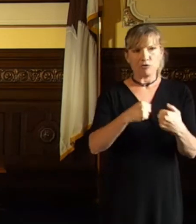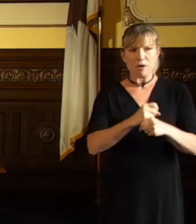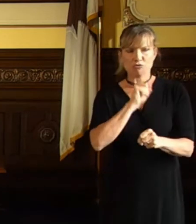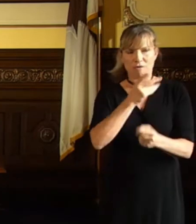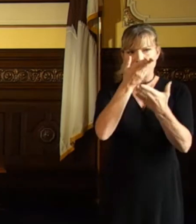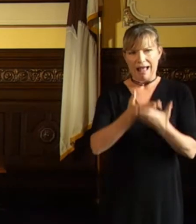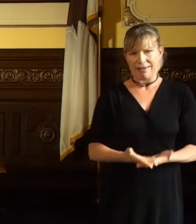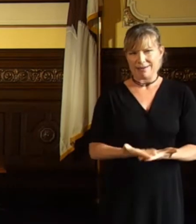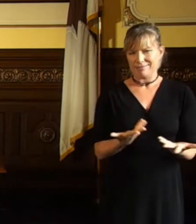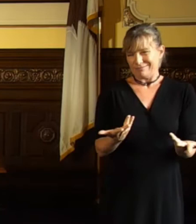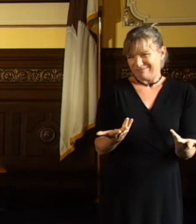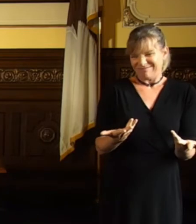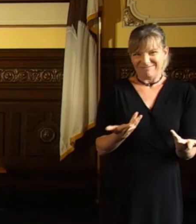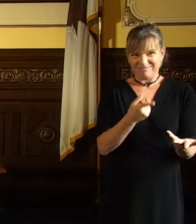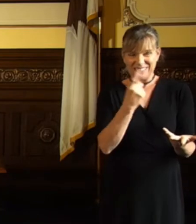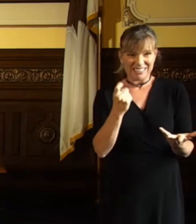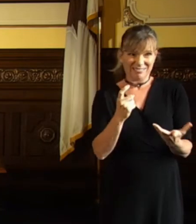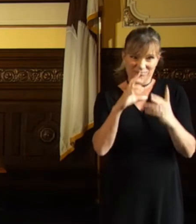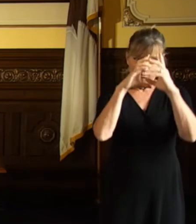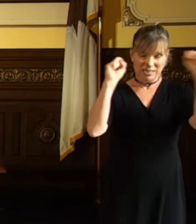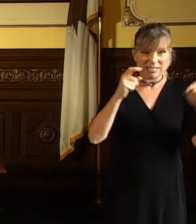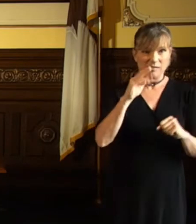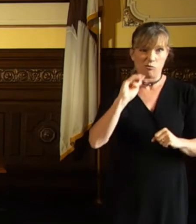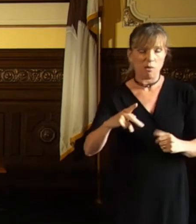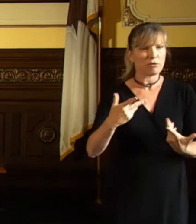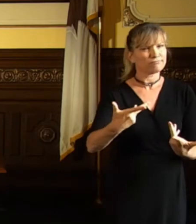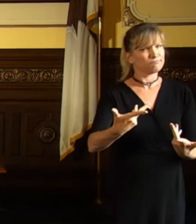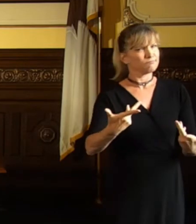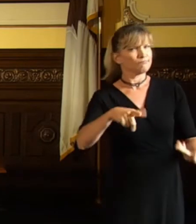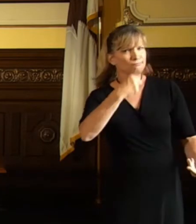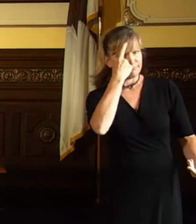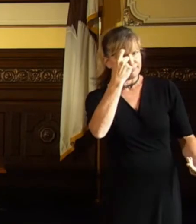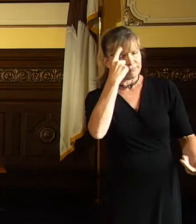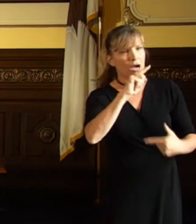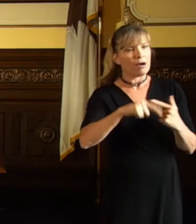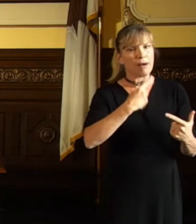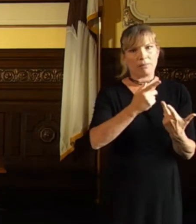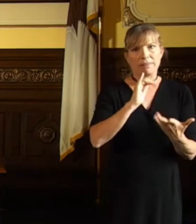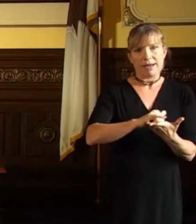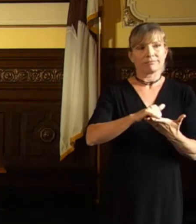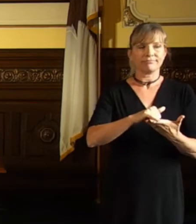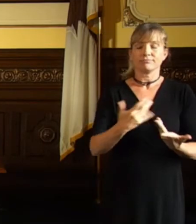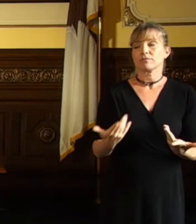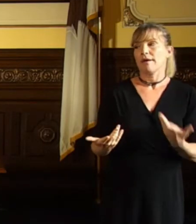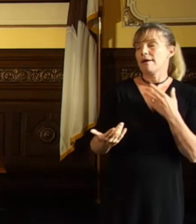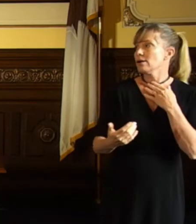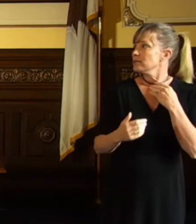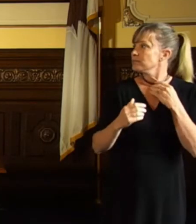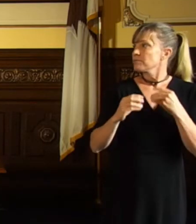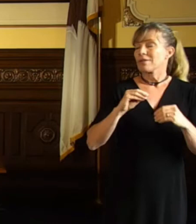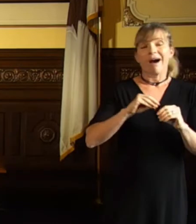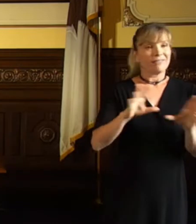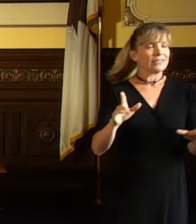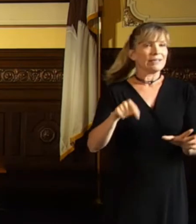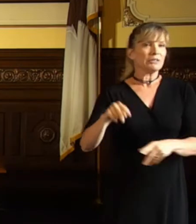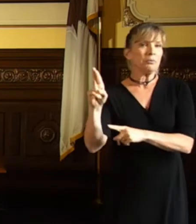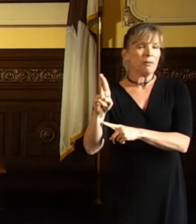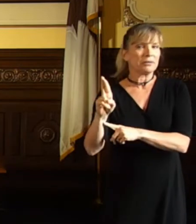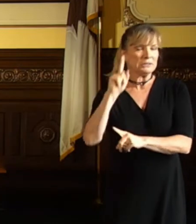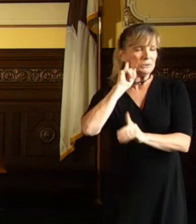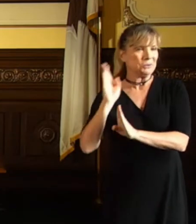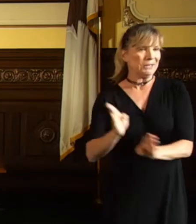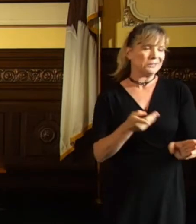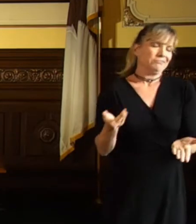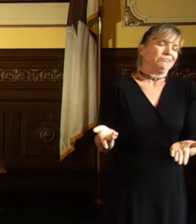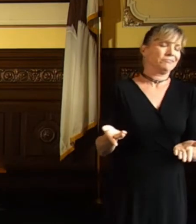validity of this, particularly that President Donald Trump has raised questions about voting by mail? Well, this has obviously been a Republican